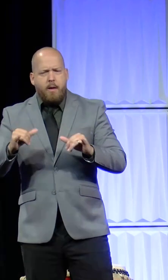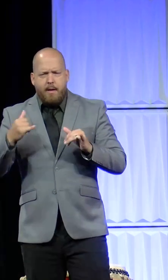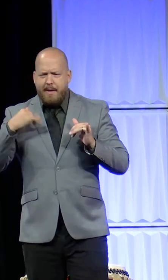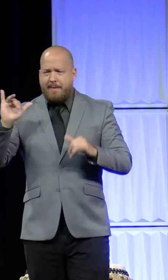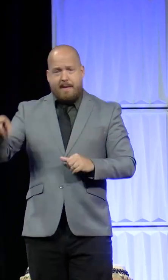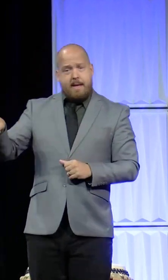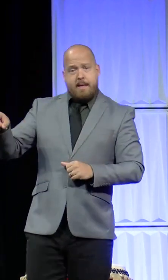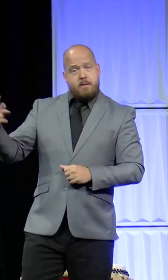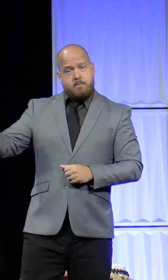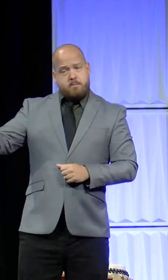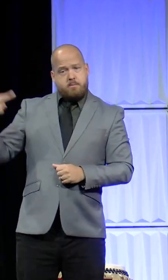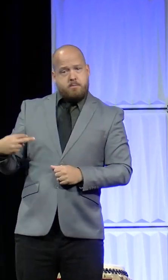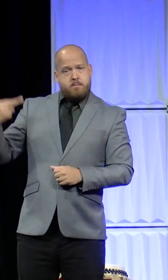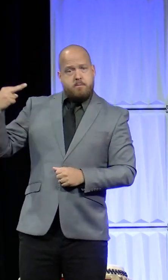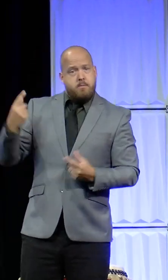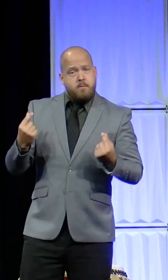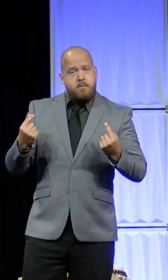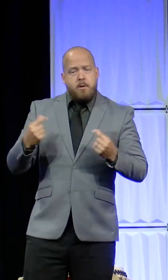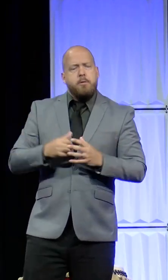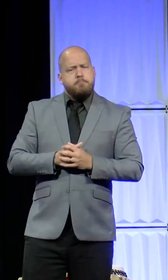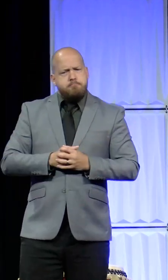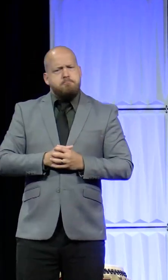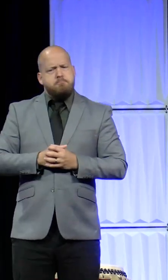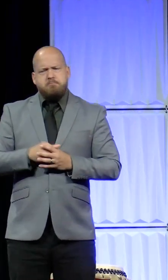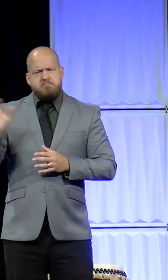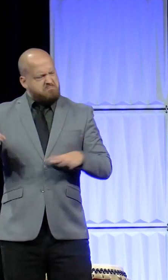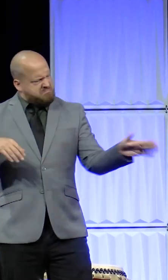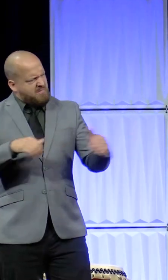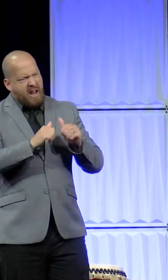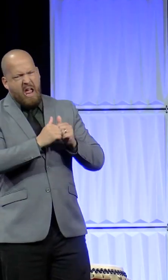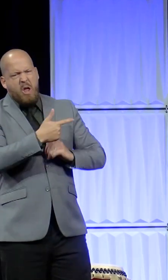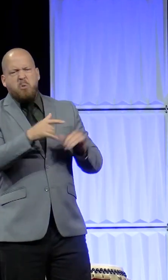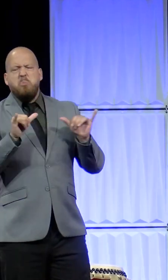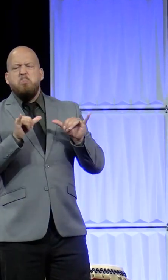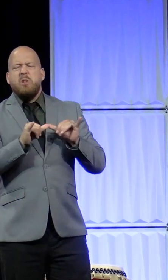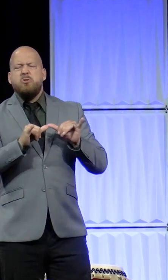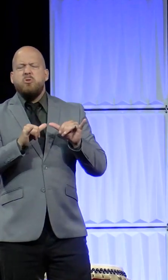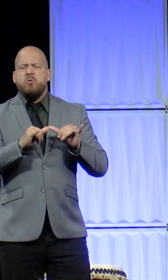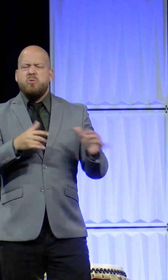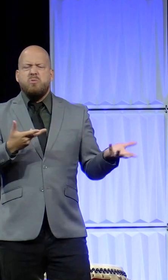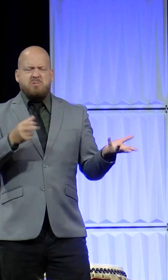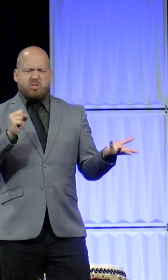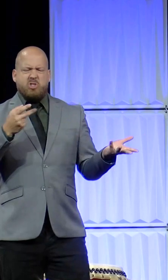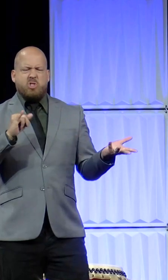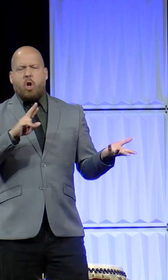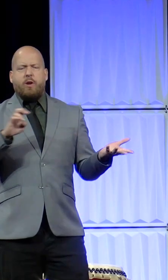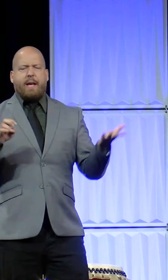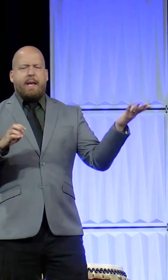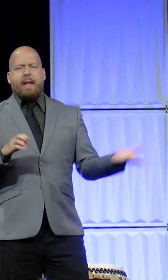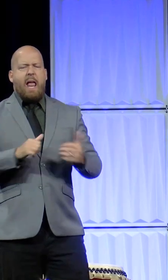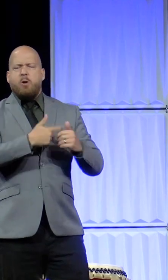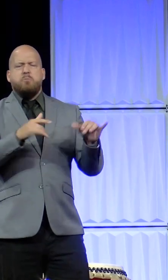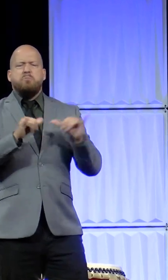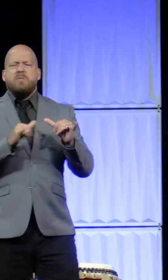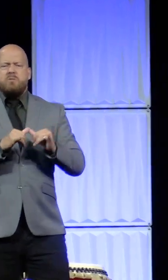"How do you measure love, Shiree? Because that's what we're doing out here."